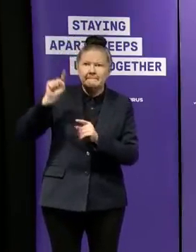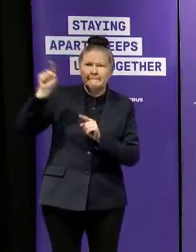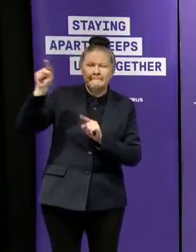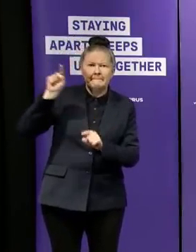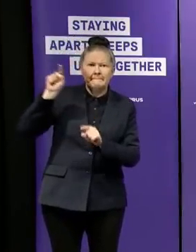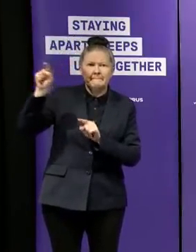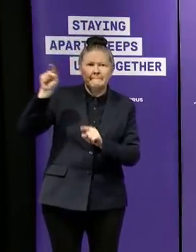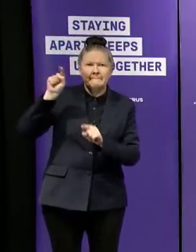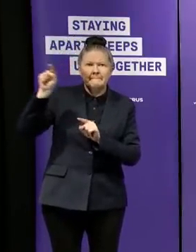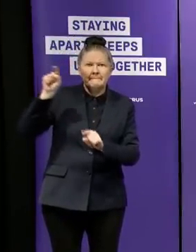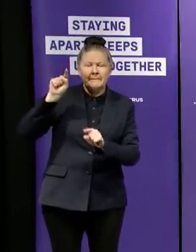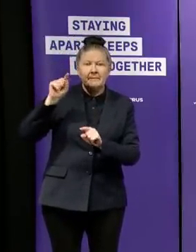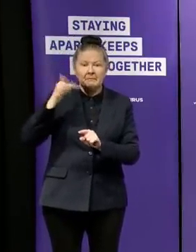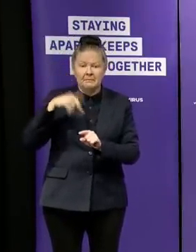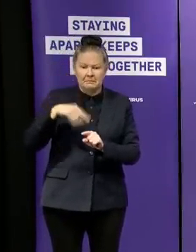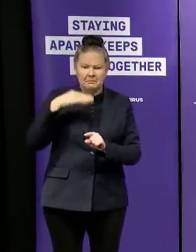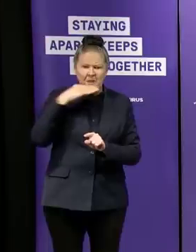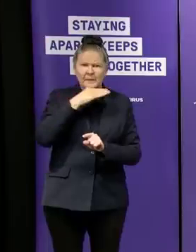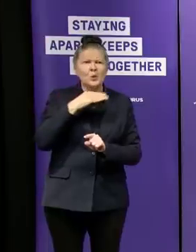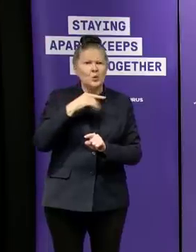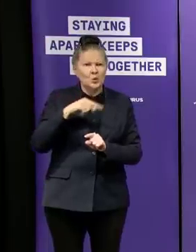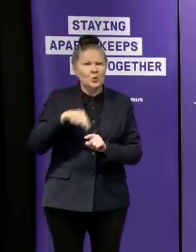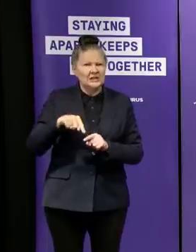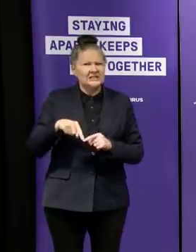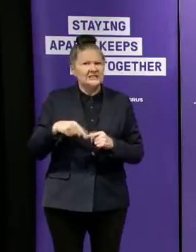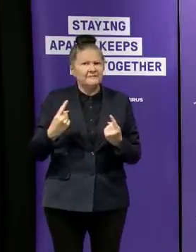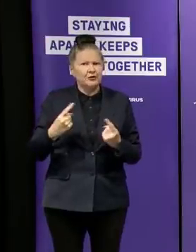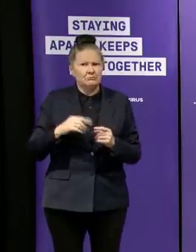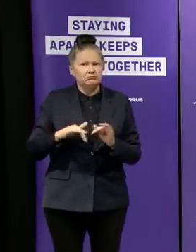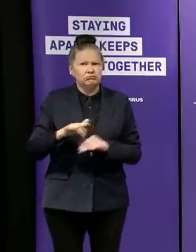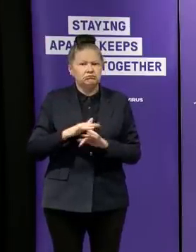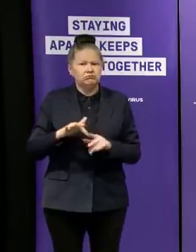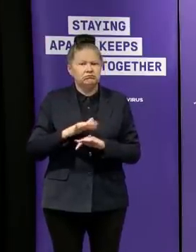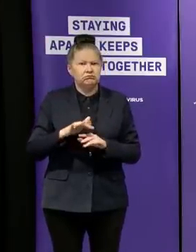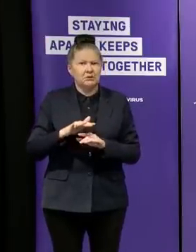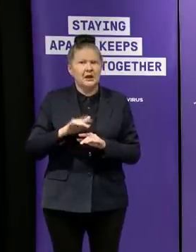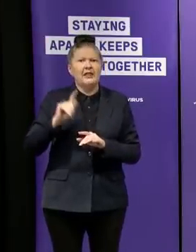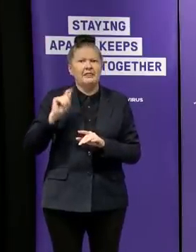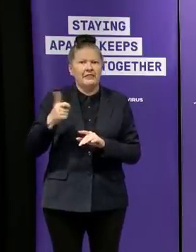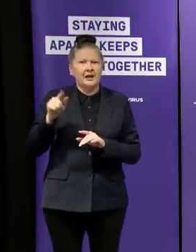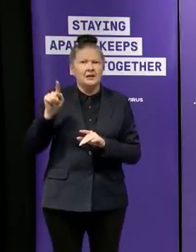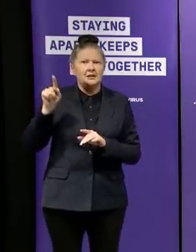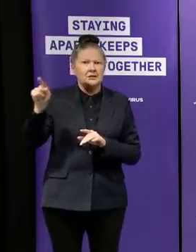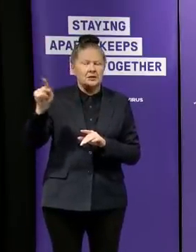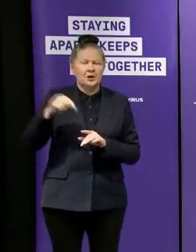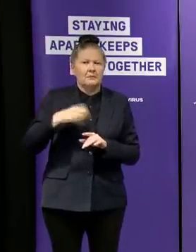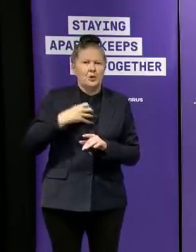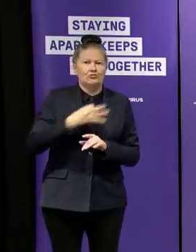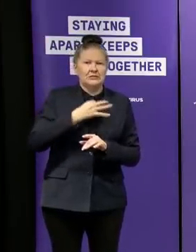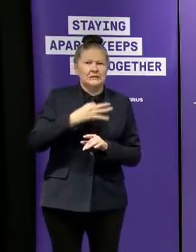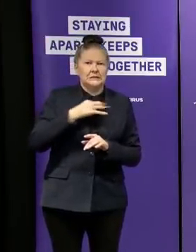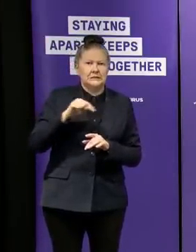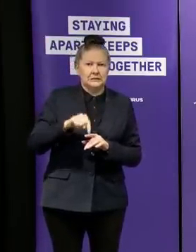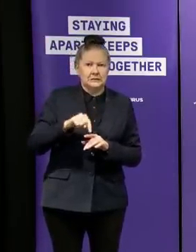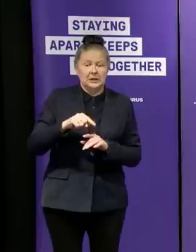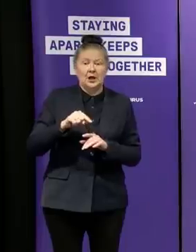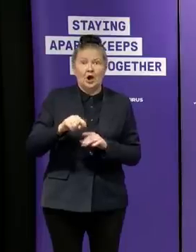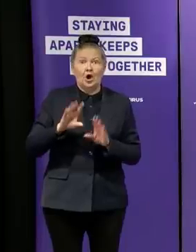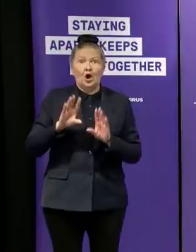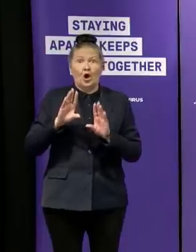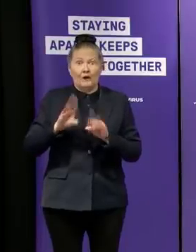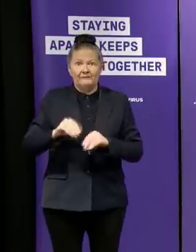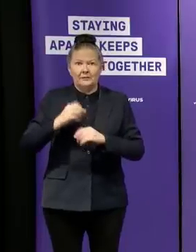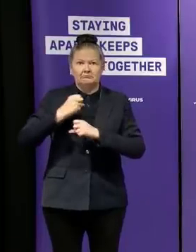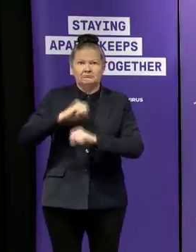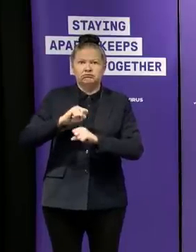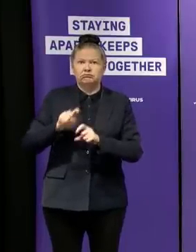science tells us Melbourne is different to the regions. We'll have that border down, that checkpoint's gone as soon as we